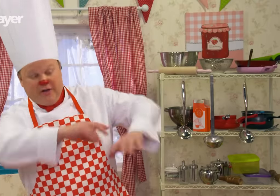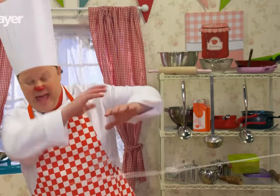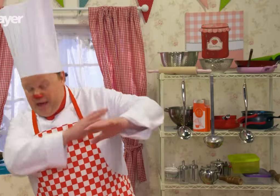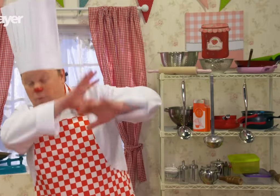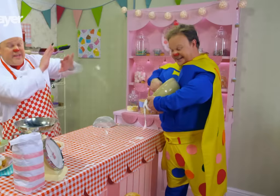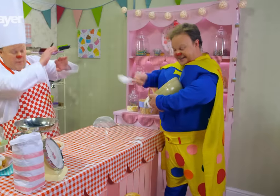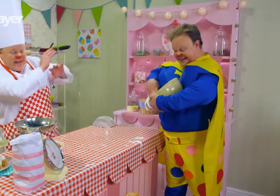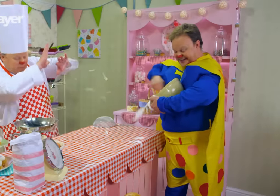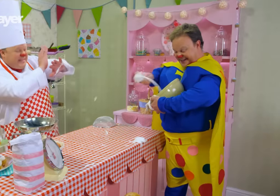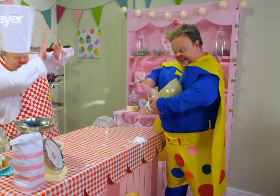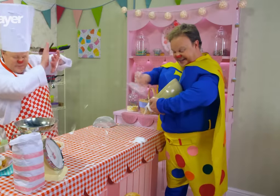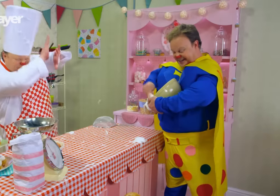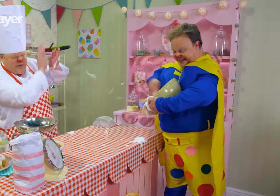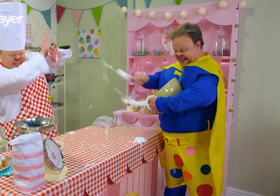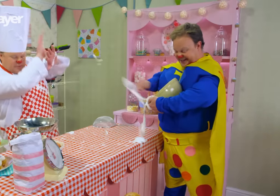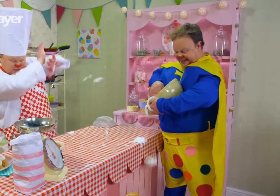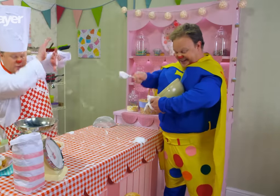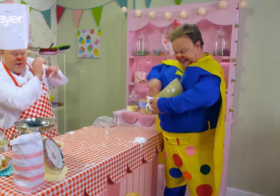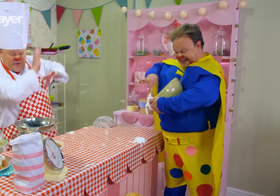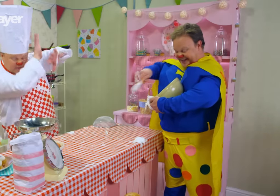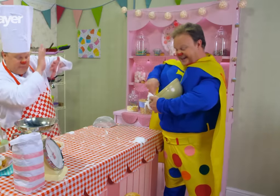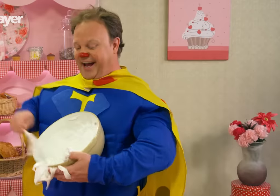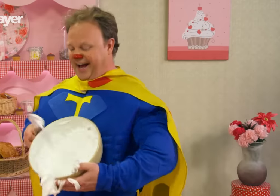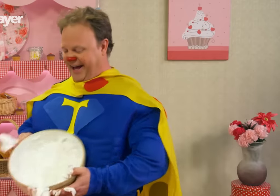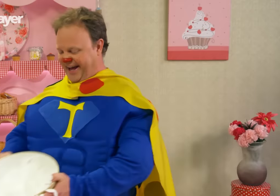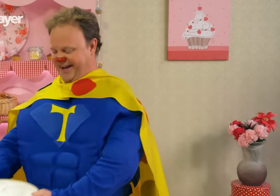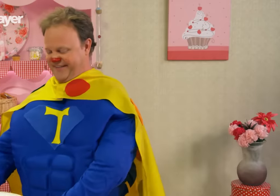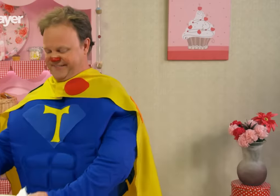Hey, what are you doing? What's going on?